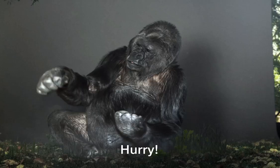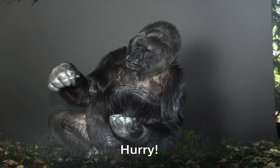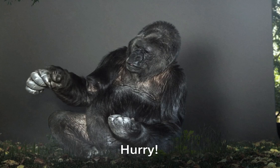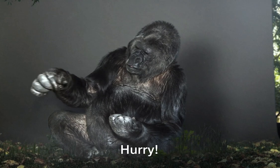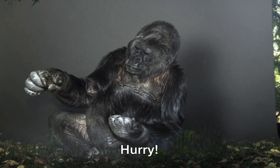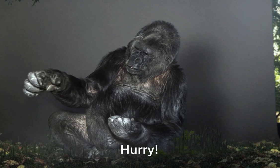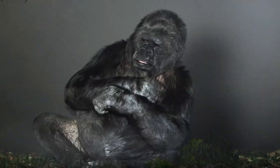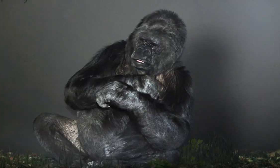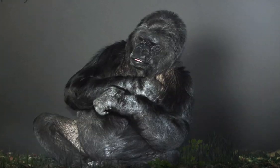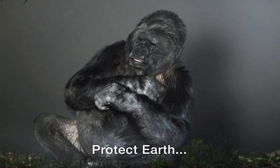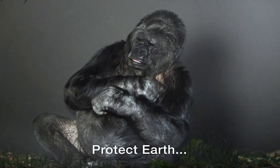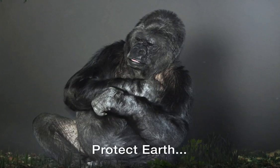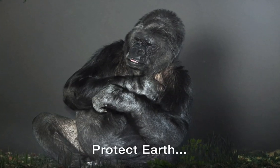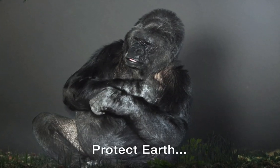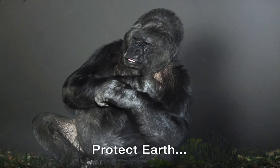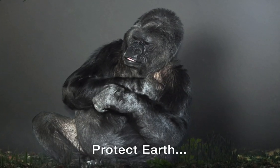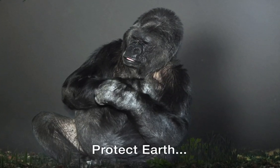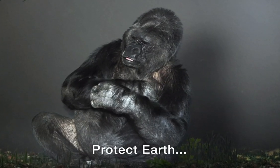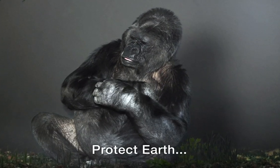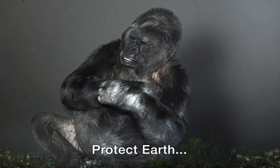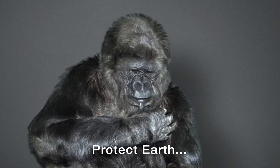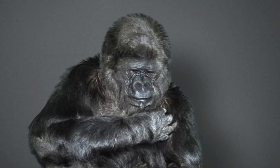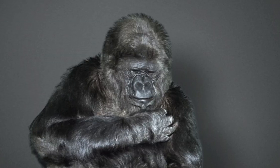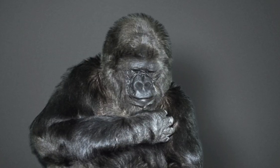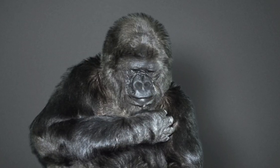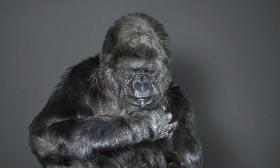Hurry. Protect the earth.